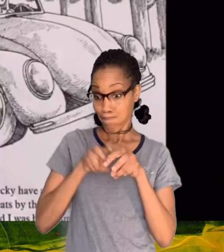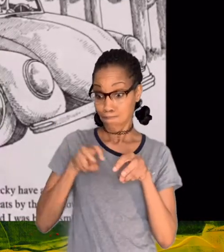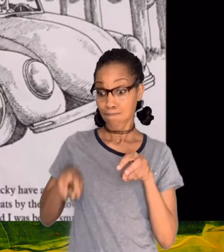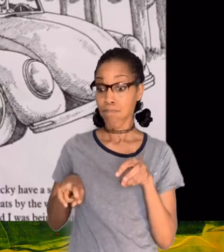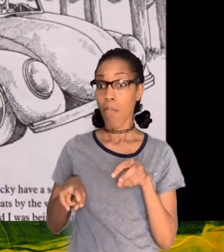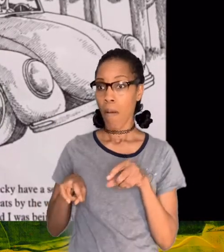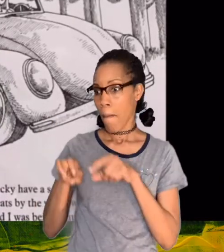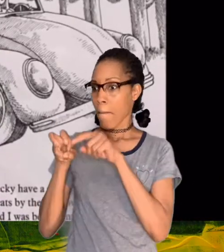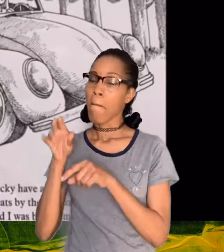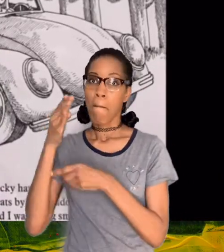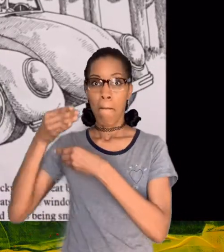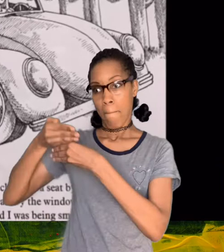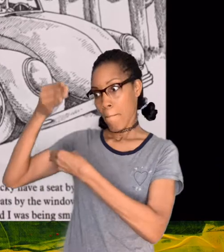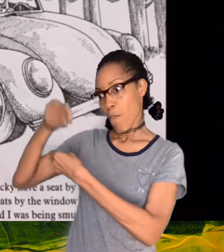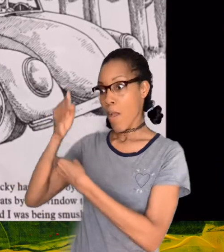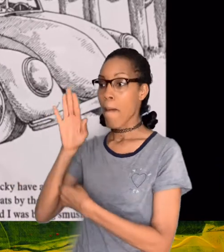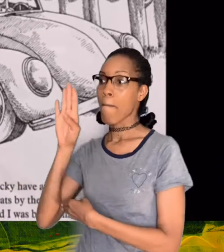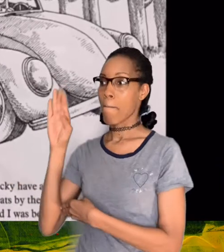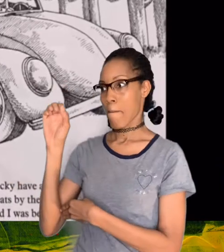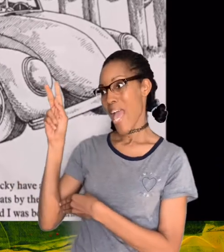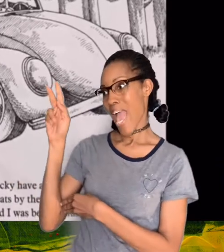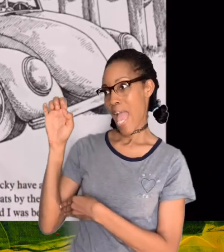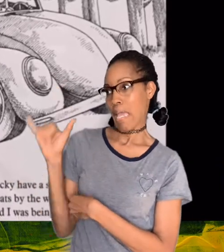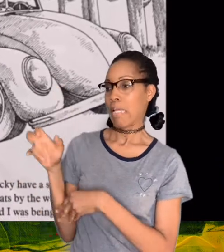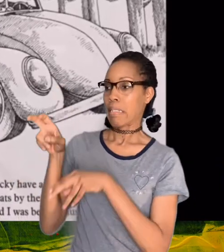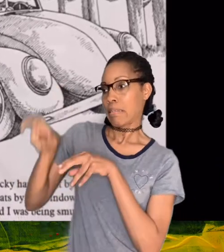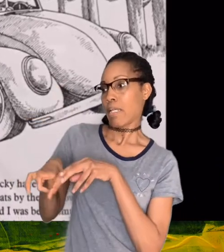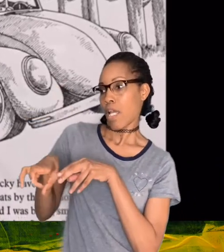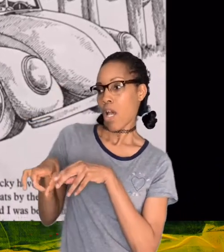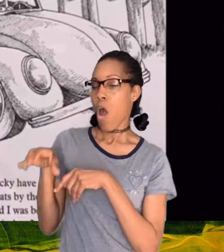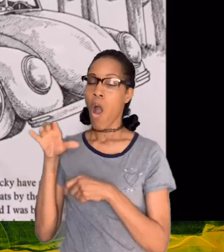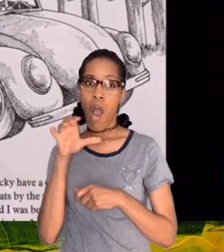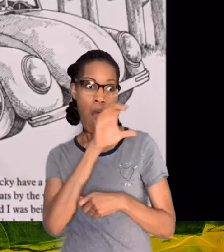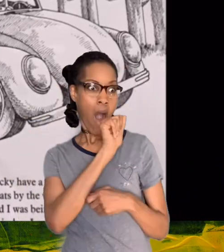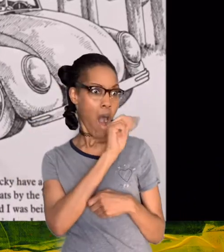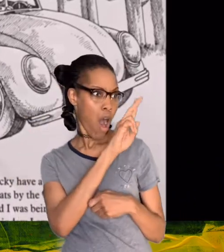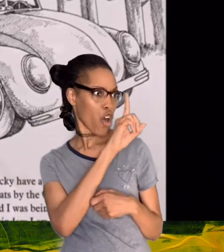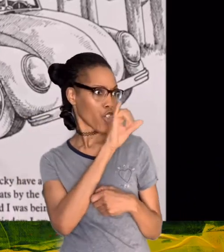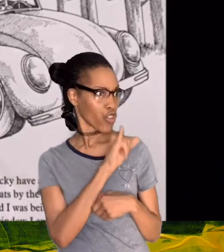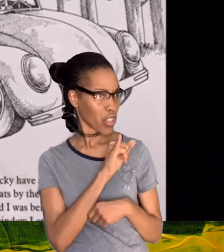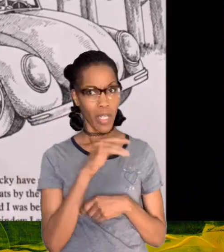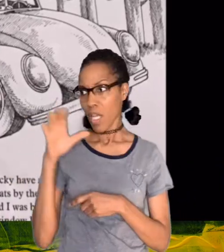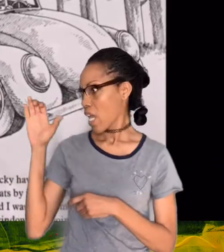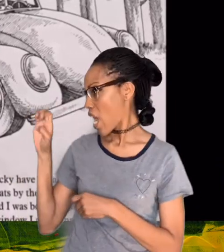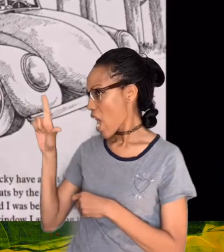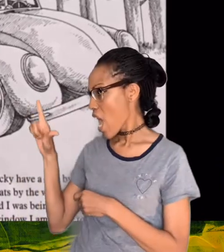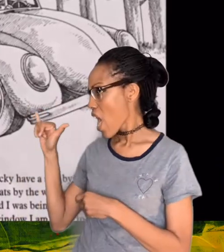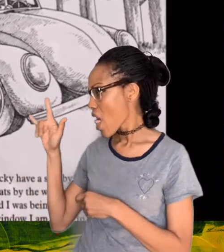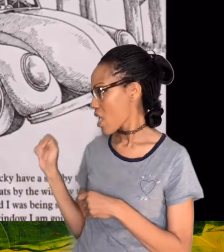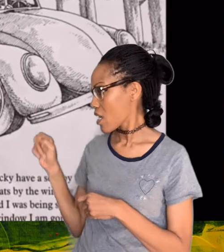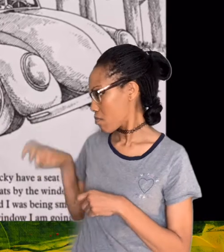I found was breakfast cereal. I think I'll move to Australia.